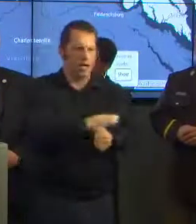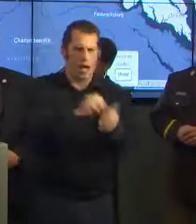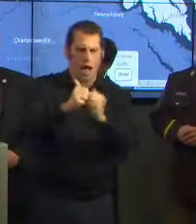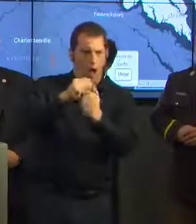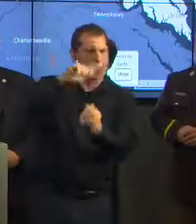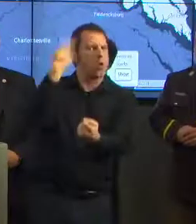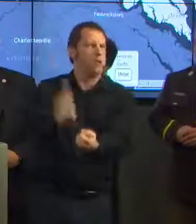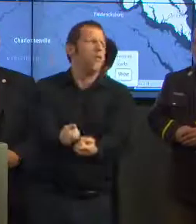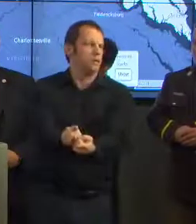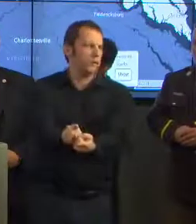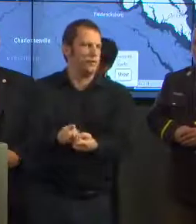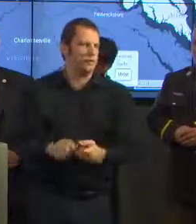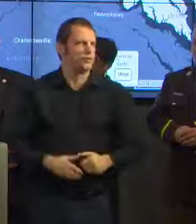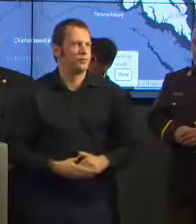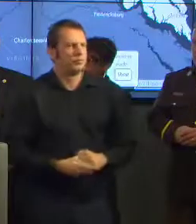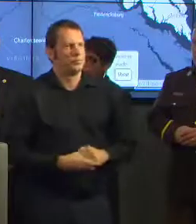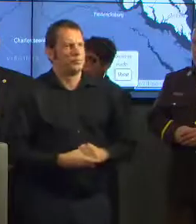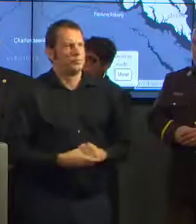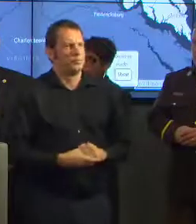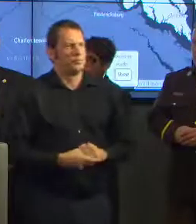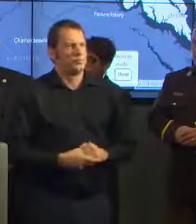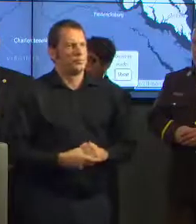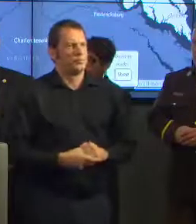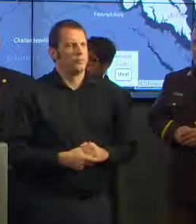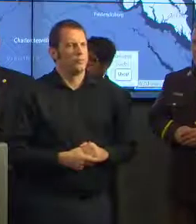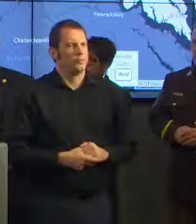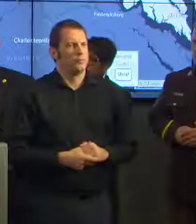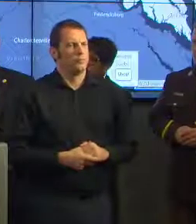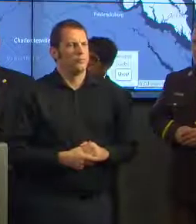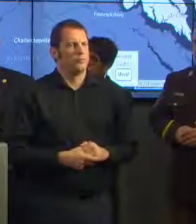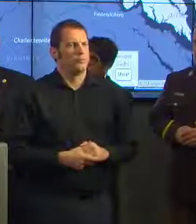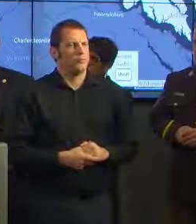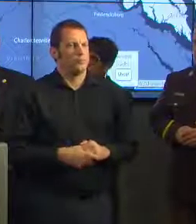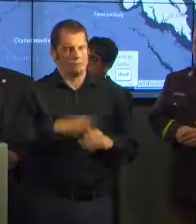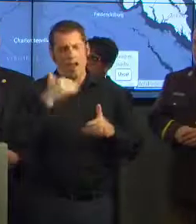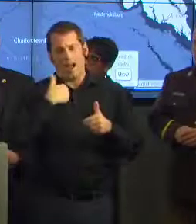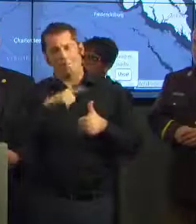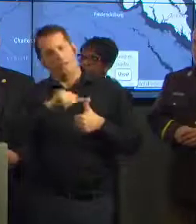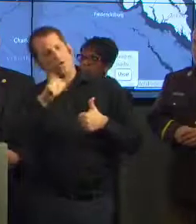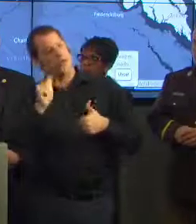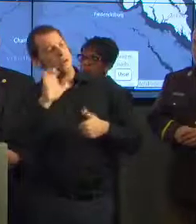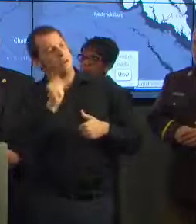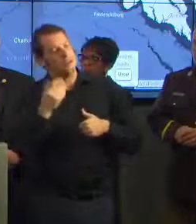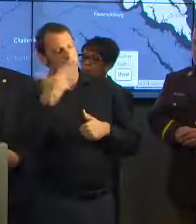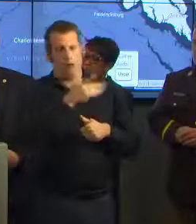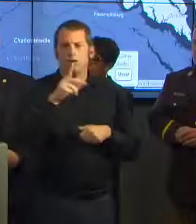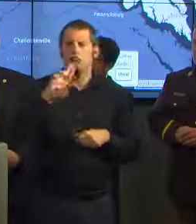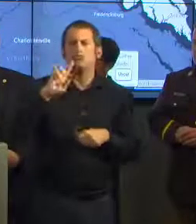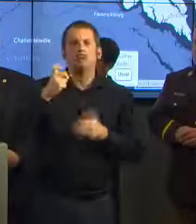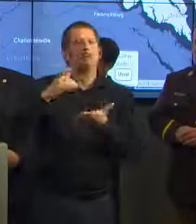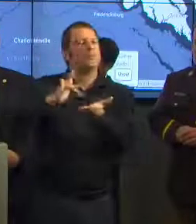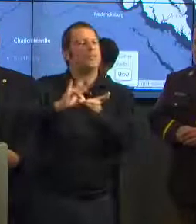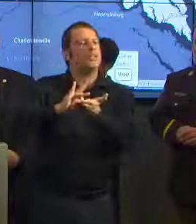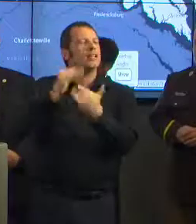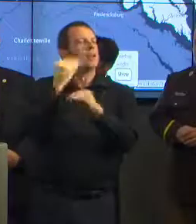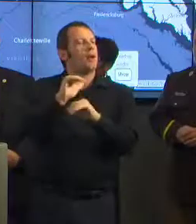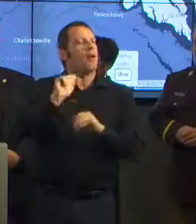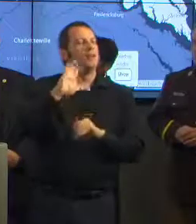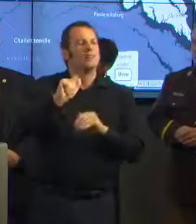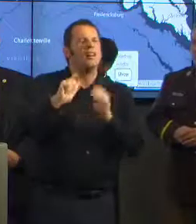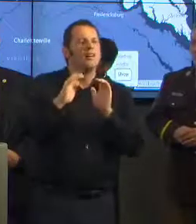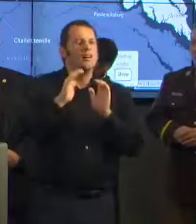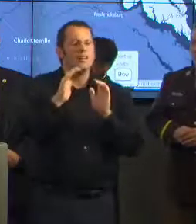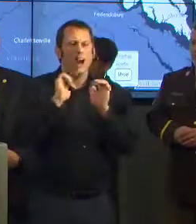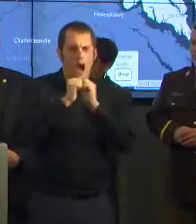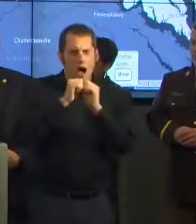legislation: the Prescriber Limits Act of 2017, the Distribution of Opioids Resulting in Death